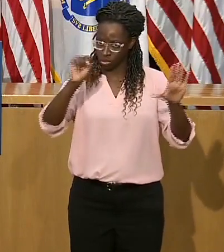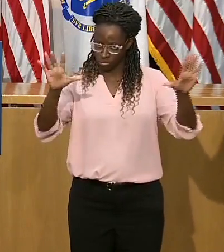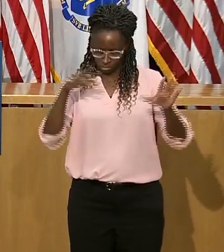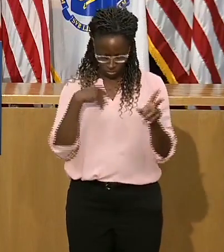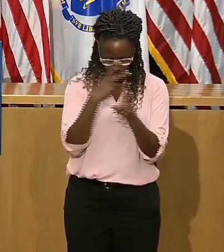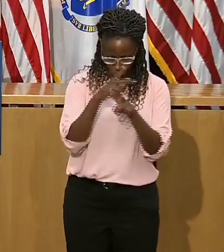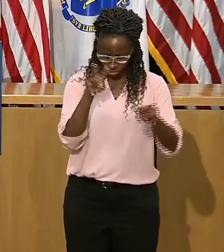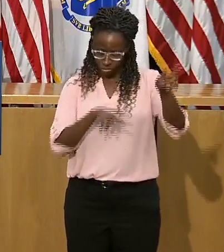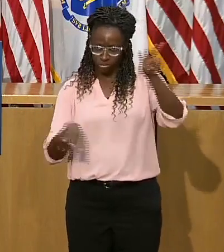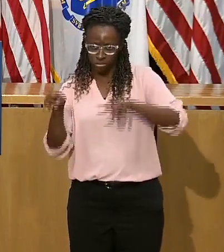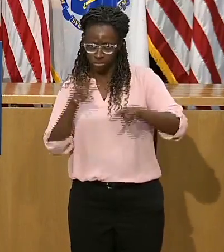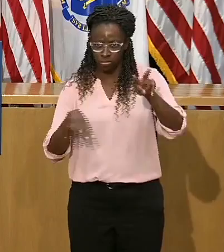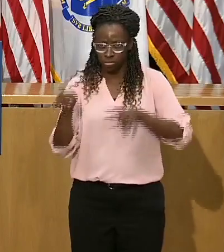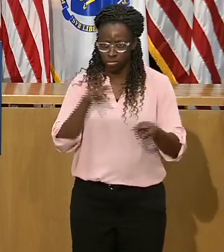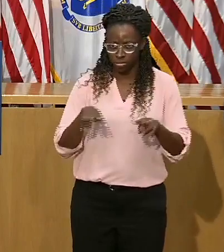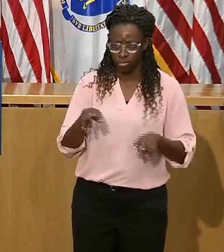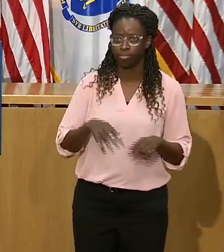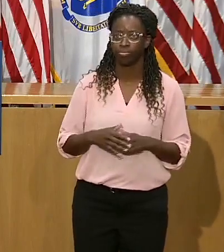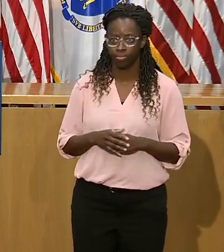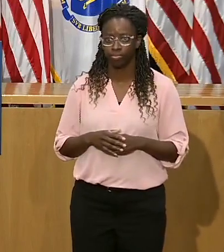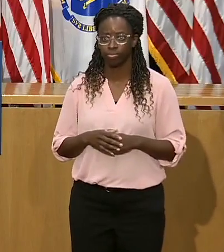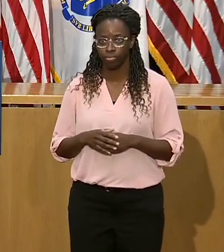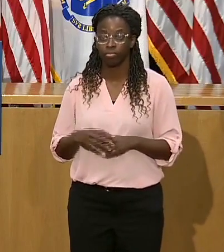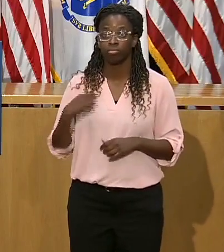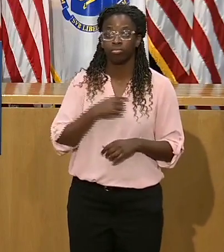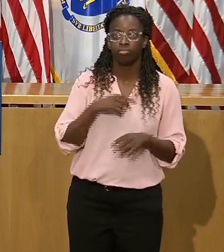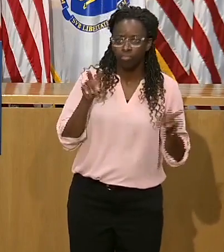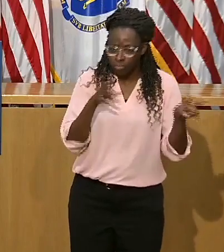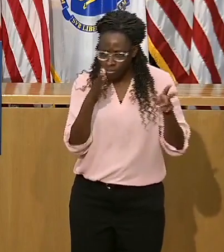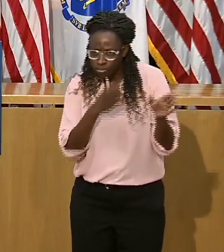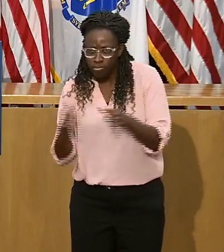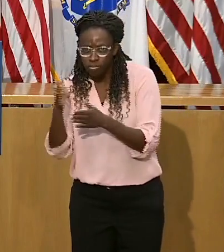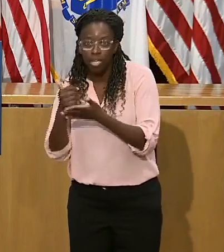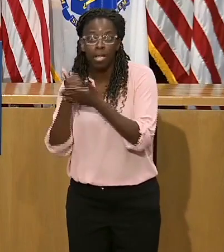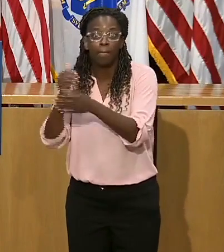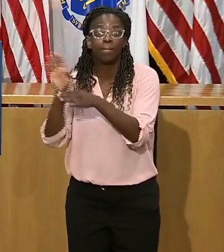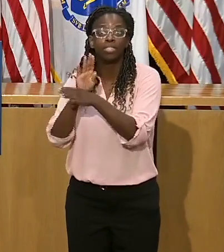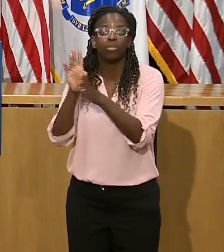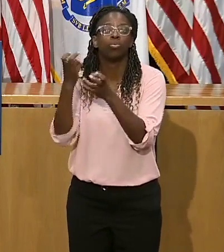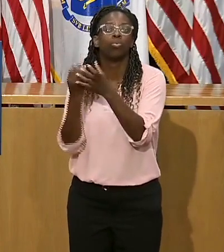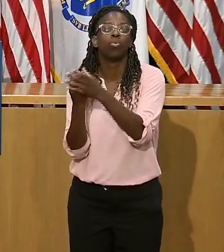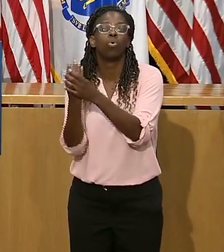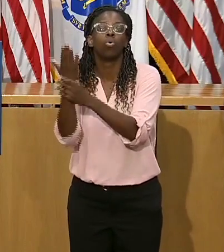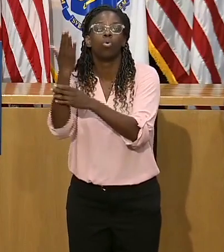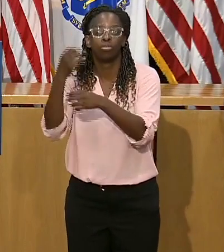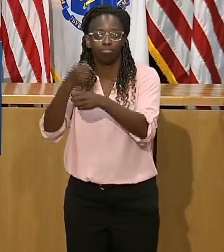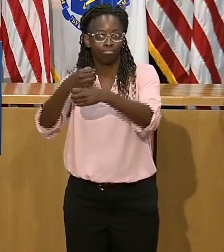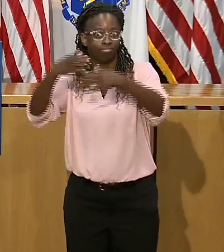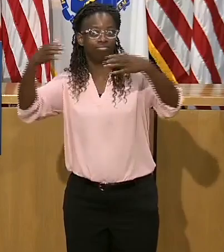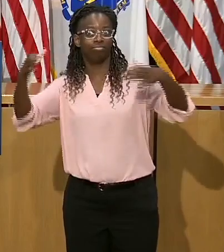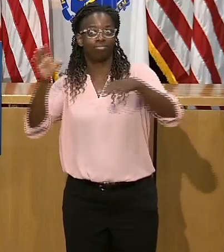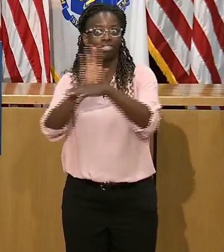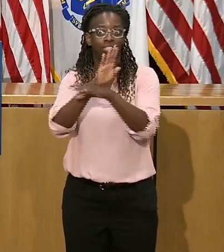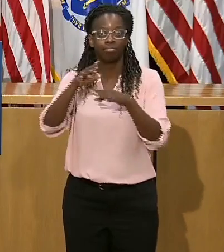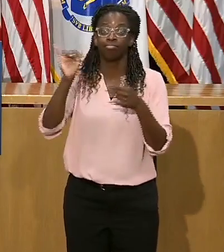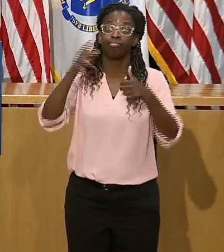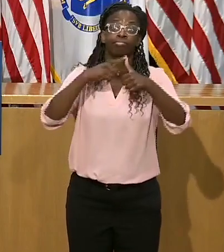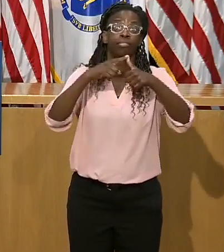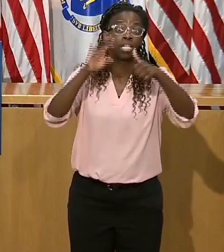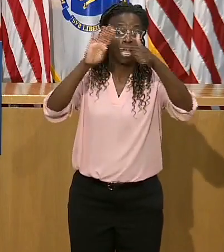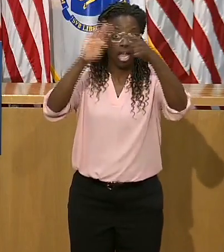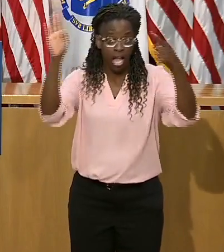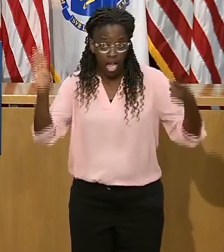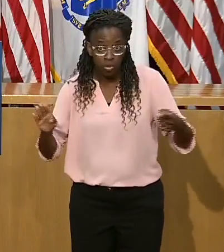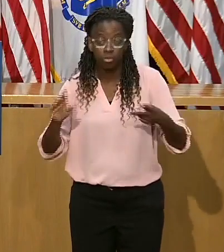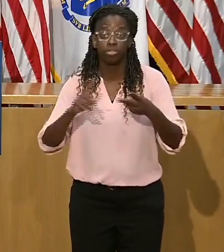plan called Partnerships for Growth that was built around 4 pillars: housing, communities, business